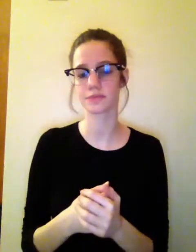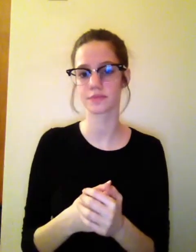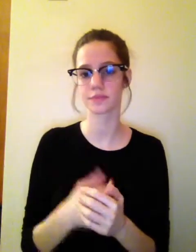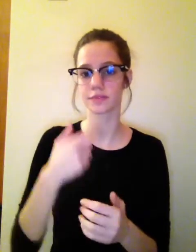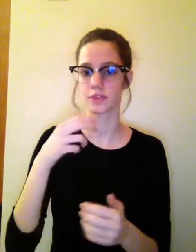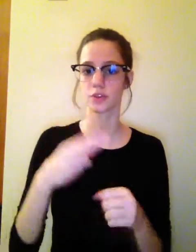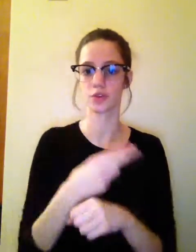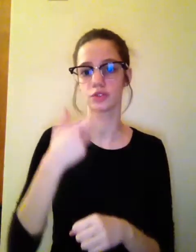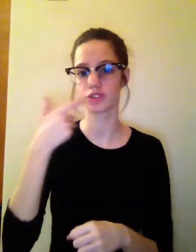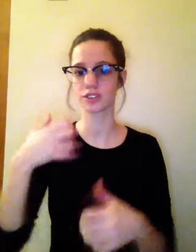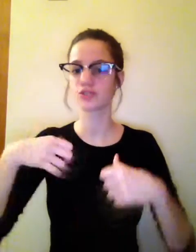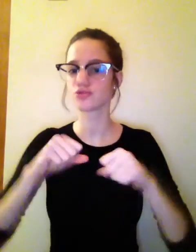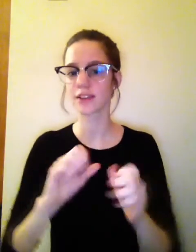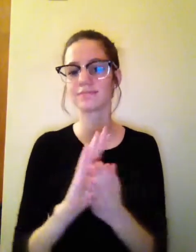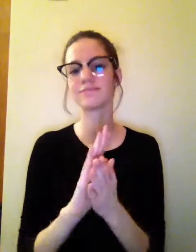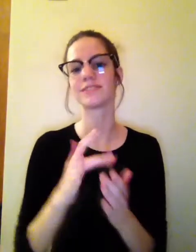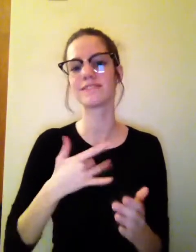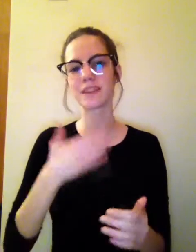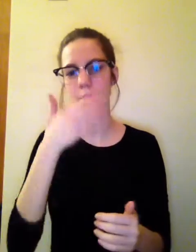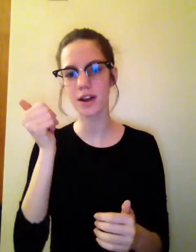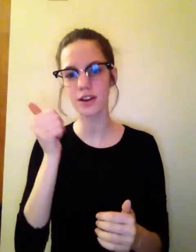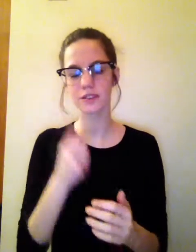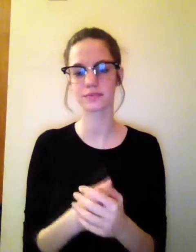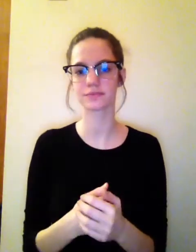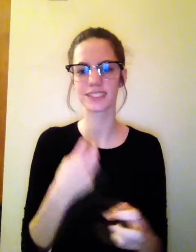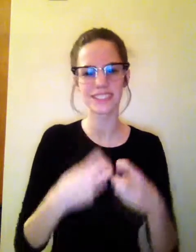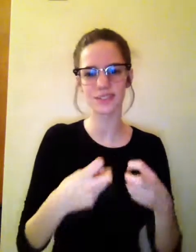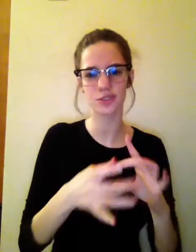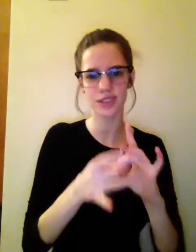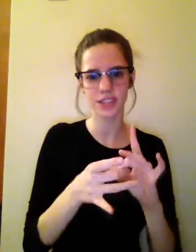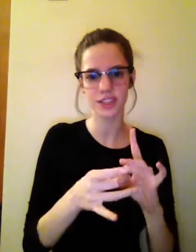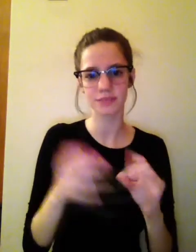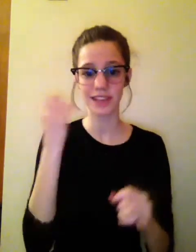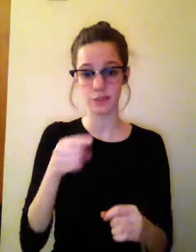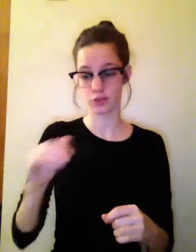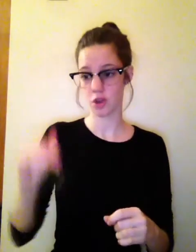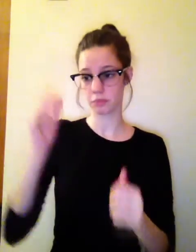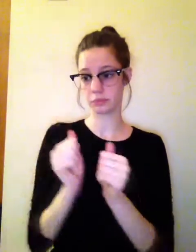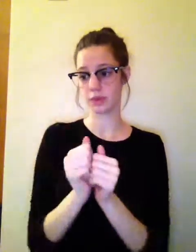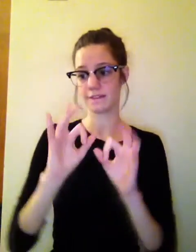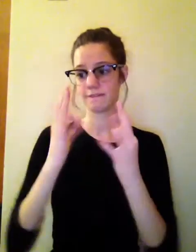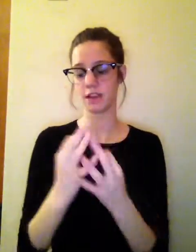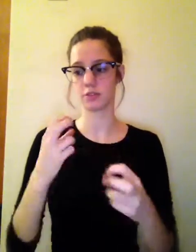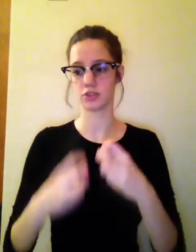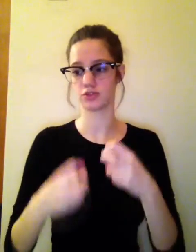better. Troubled relationships. If you grew up with family troubles and aren't close to your parents or